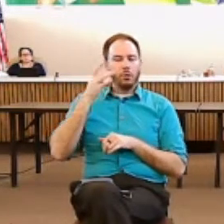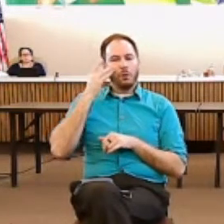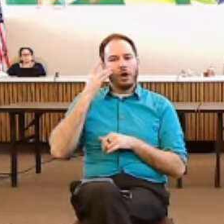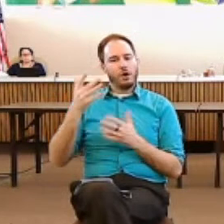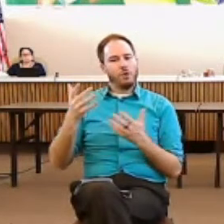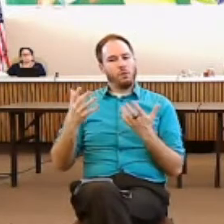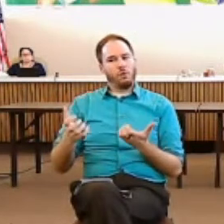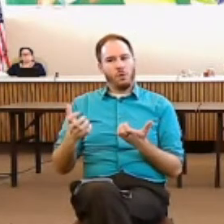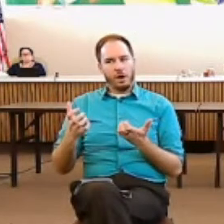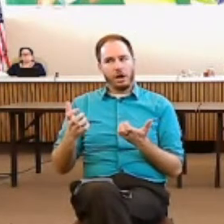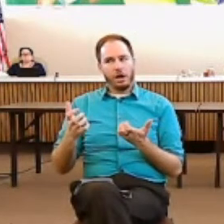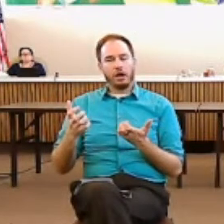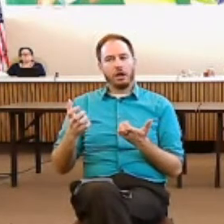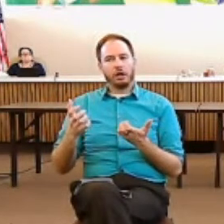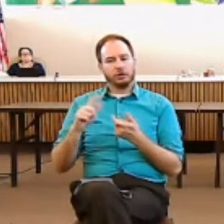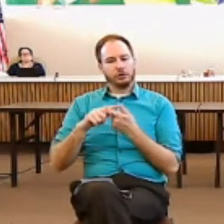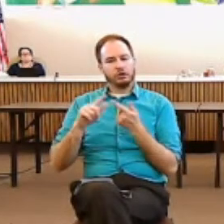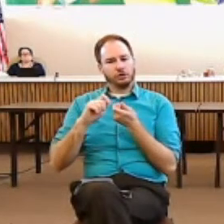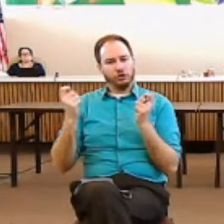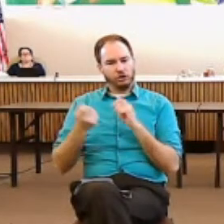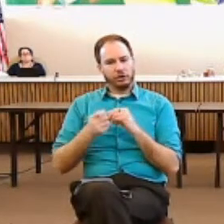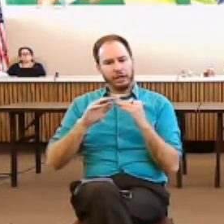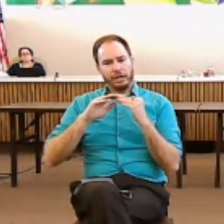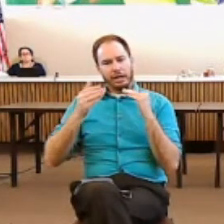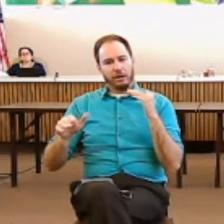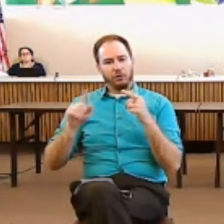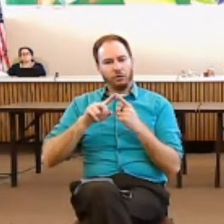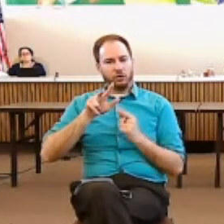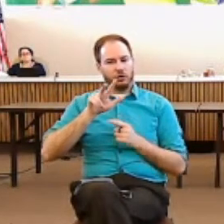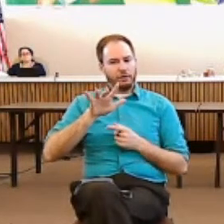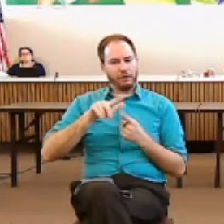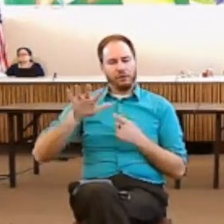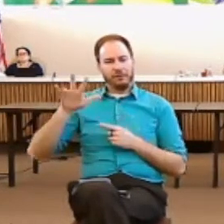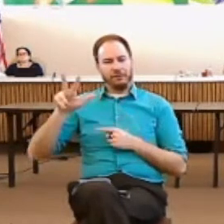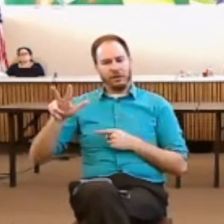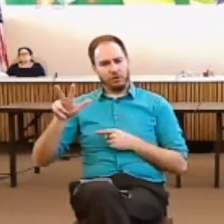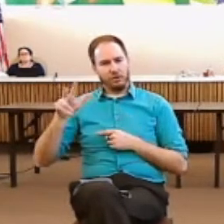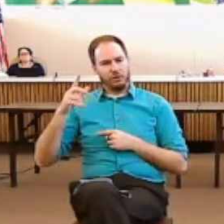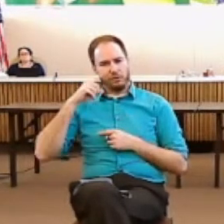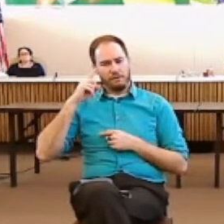you want to change the elevation from 35 to 53 feet?